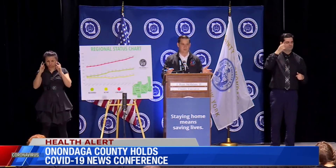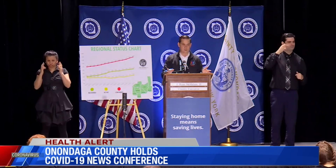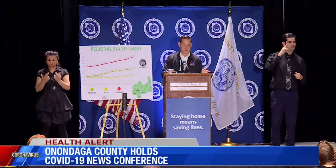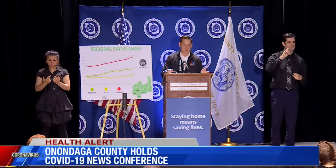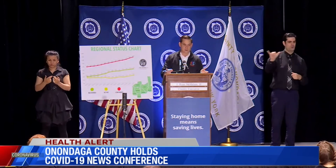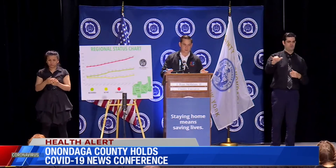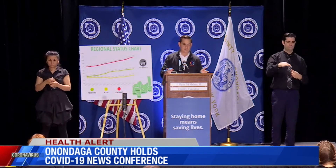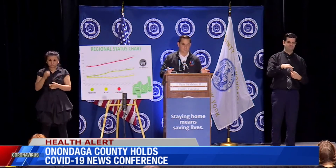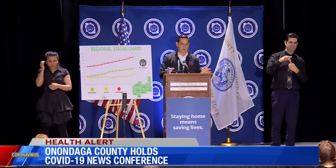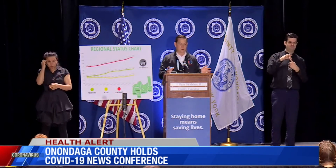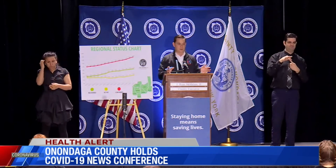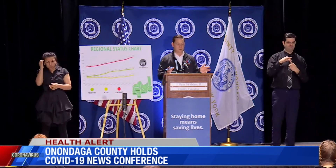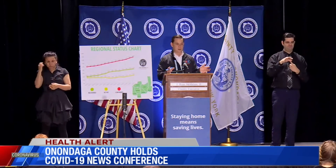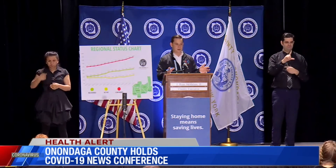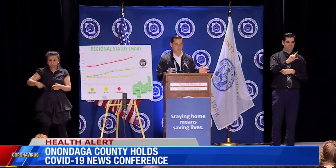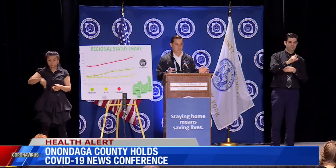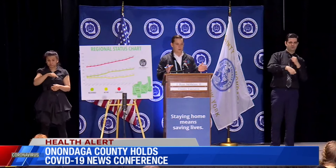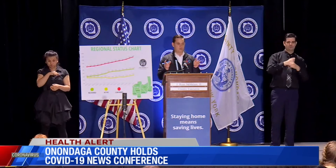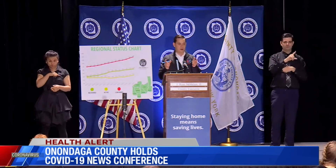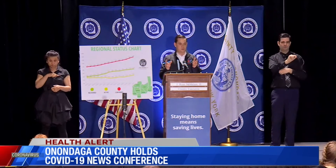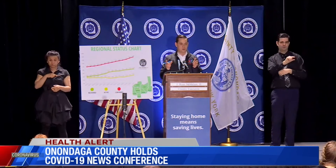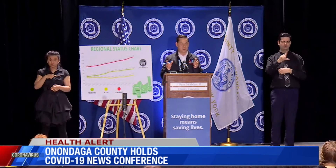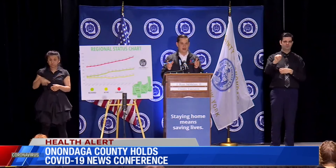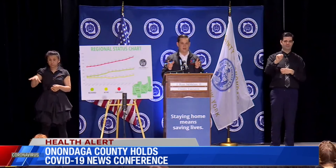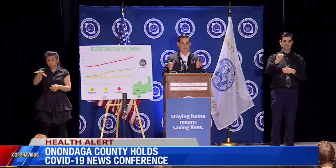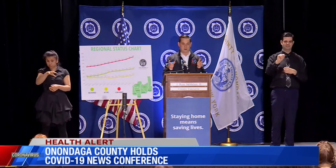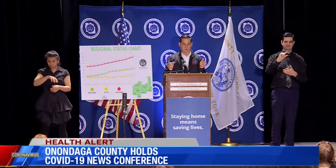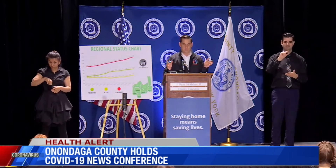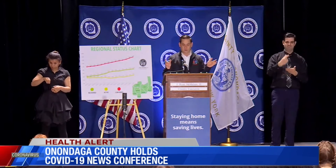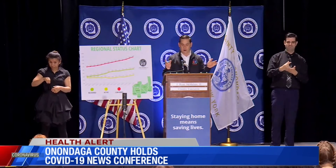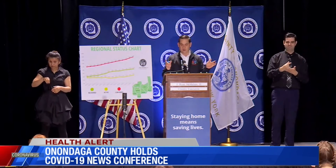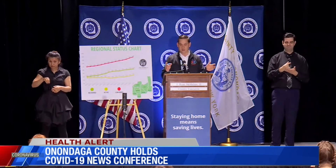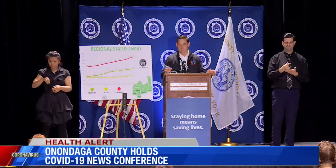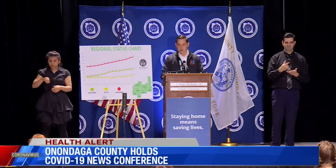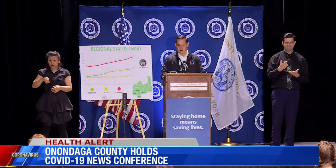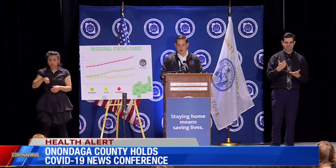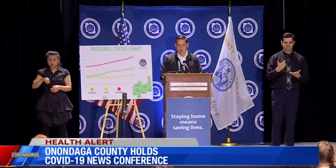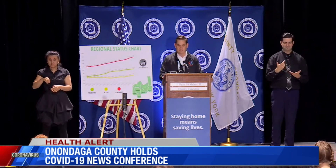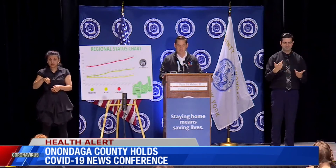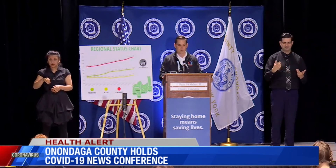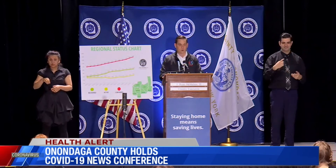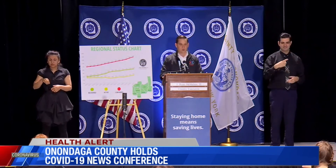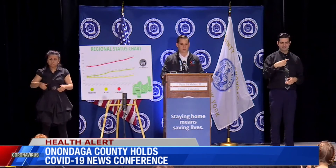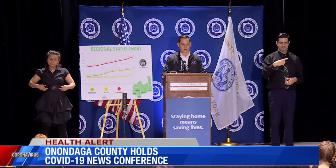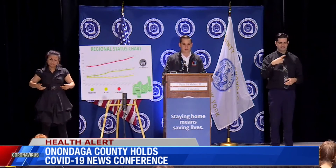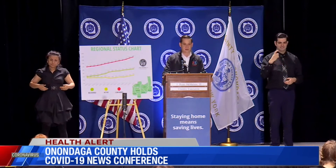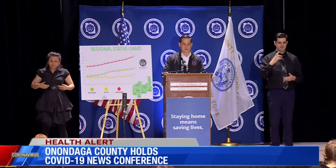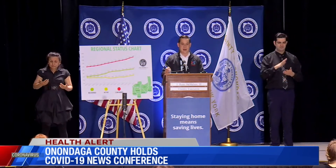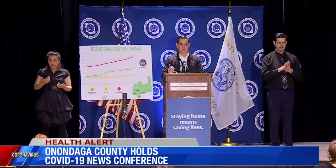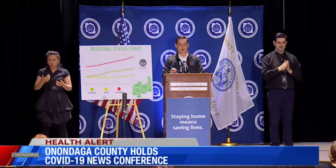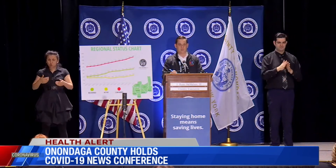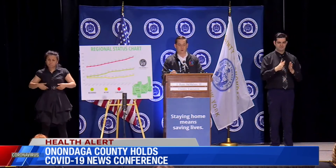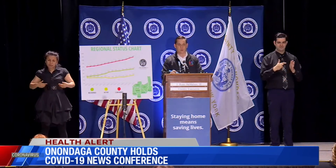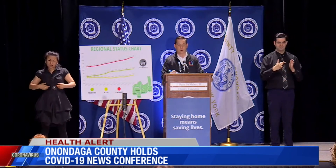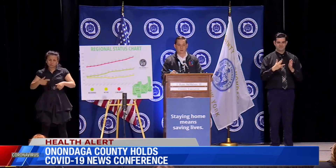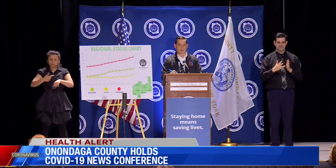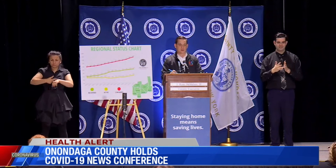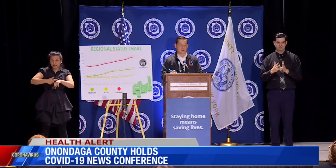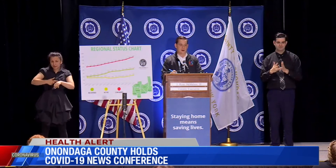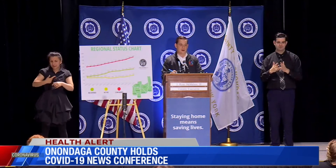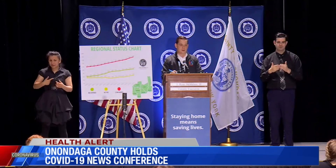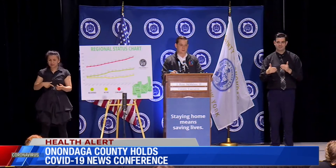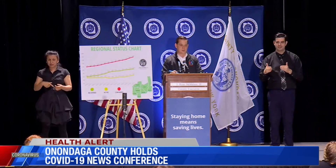most fun summer of our senior years going into our freshman year of college, if I remember correctly. I'm getting older. Maybe that doesn't happen anymore,